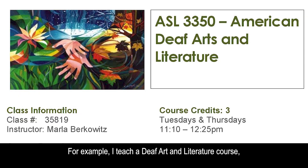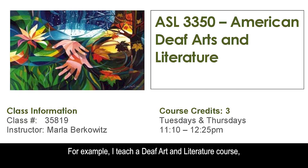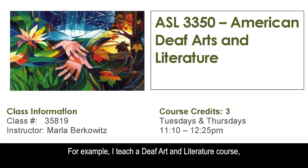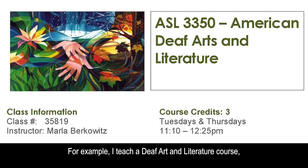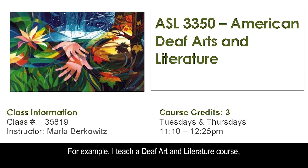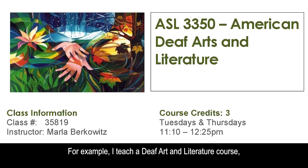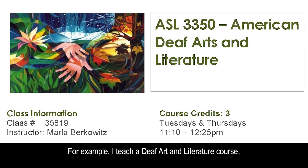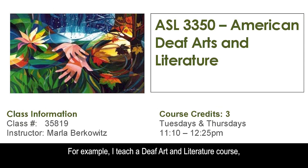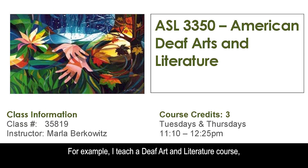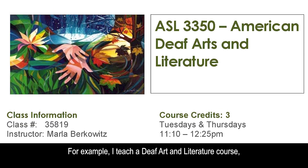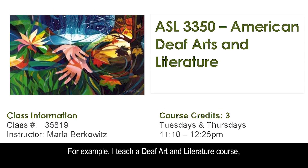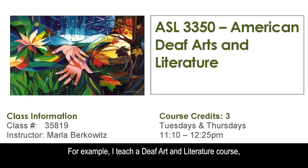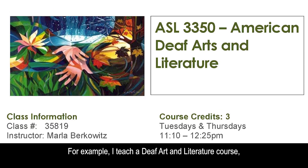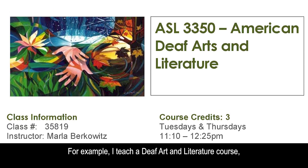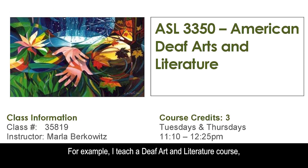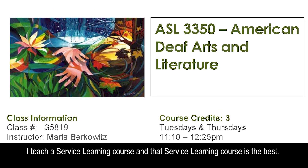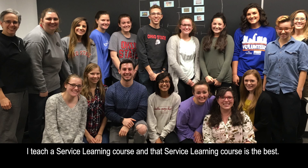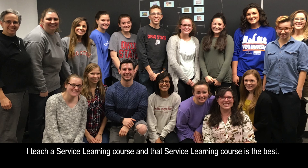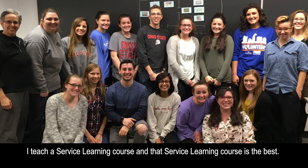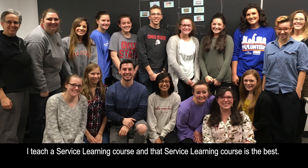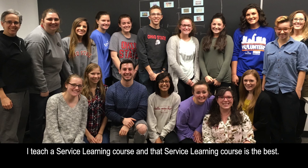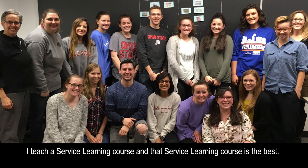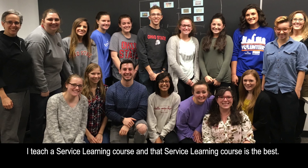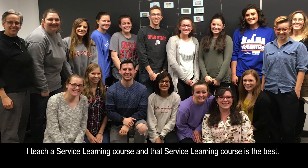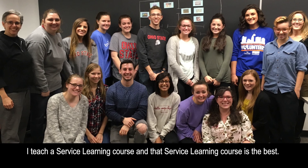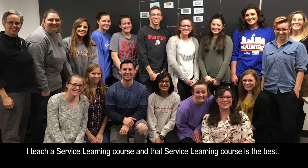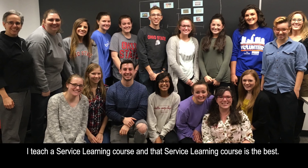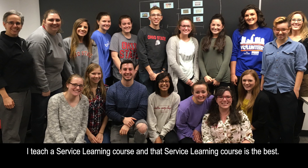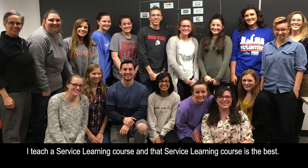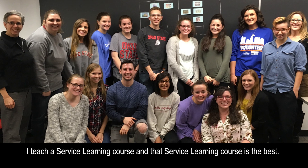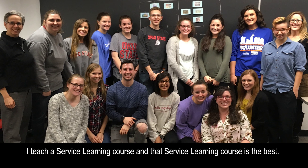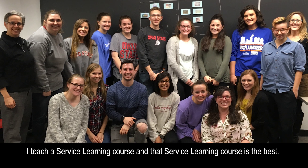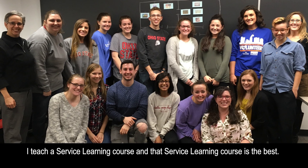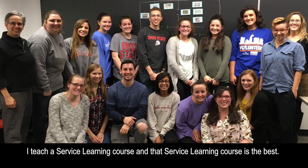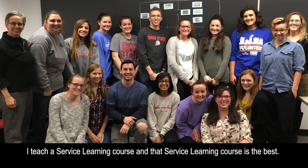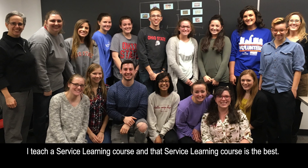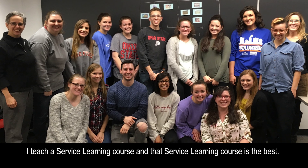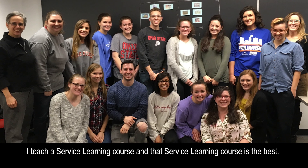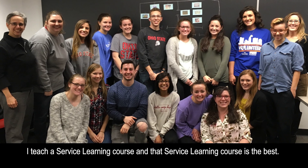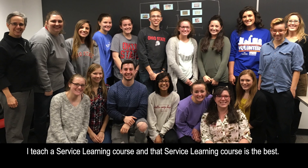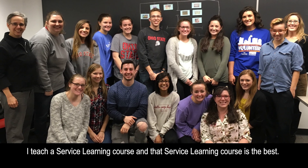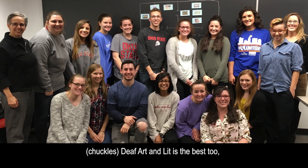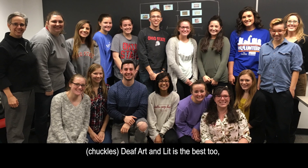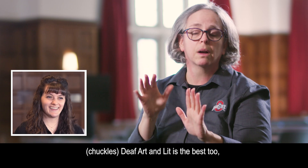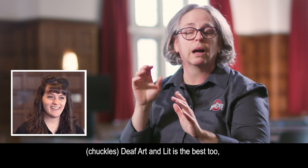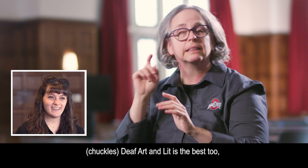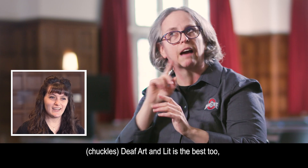example, I teach a deaf art and literature course, I teach a service learning course, and that service learning course is the best. Deaf